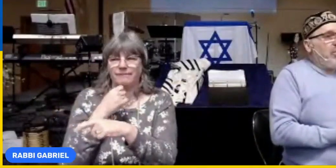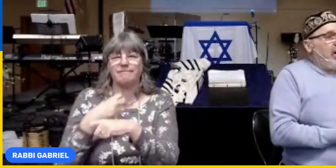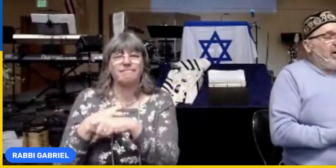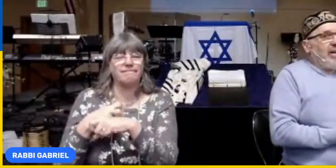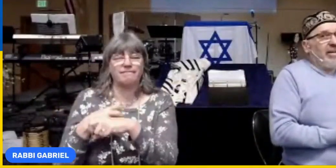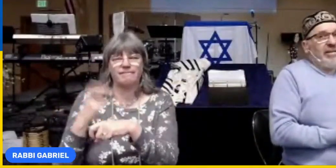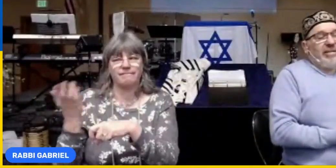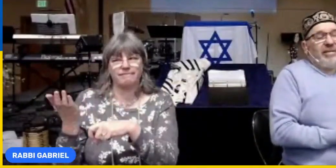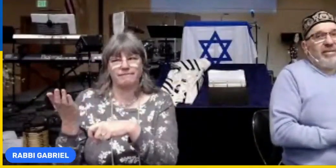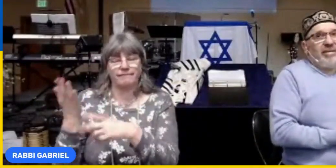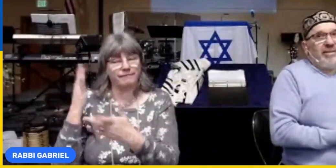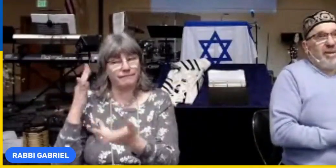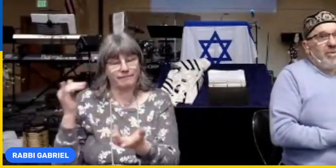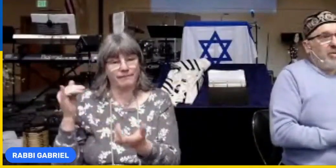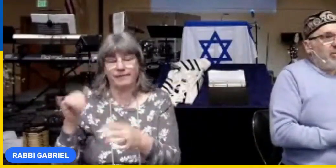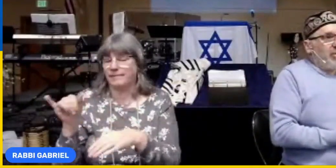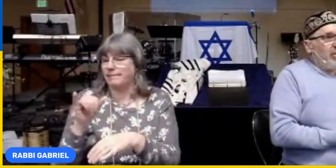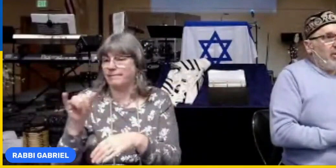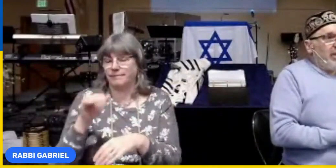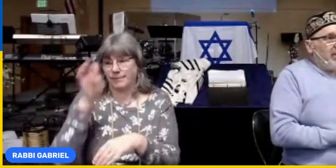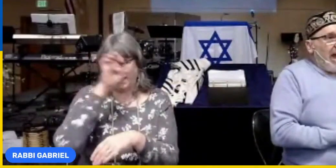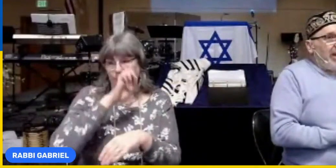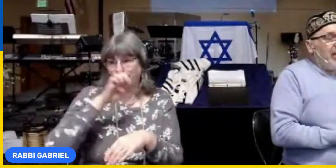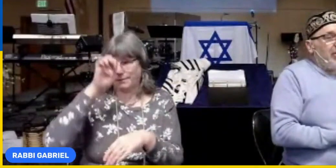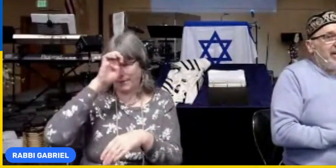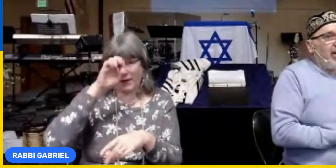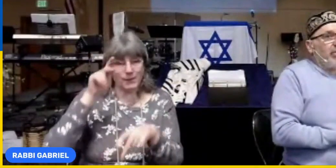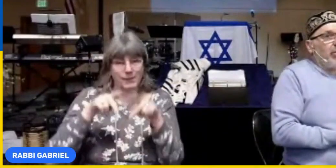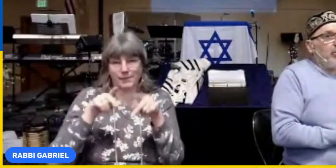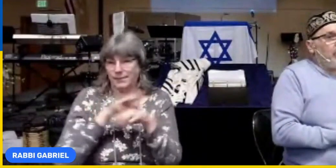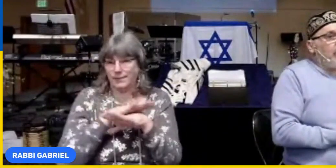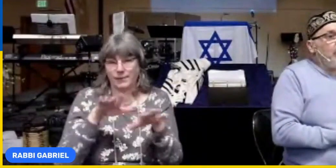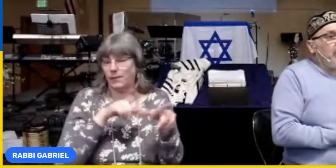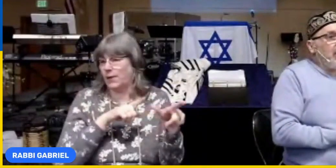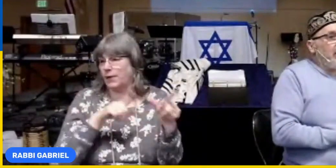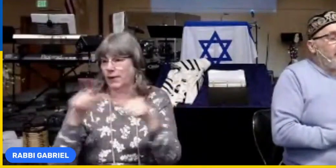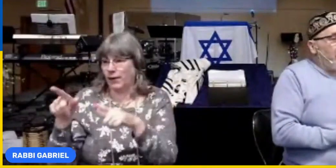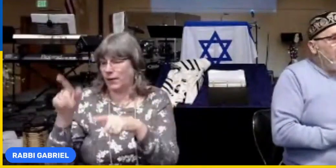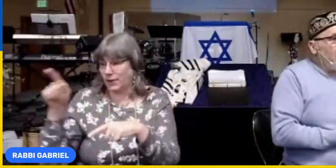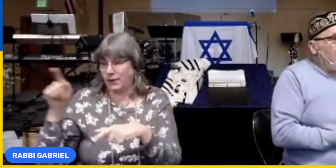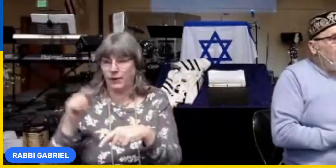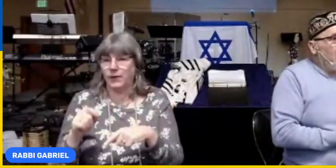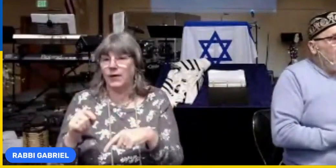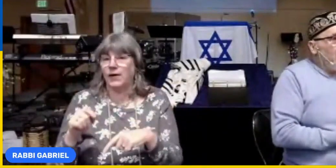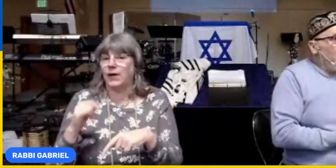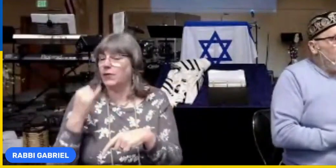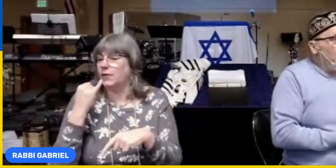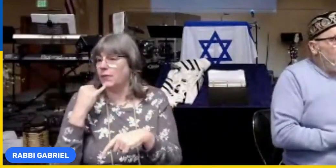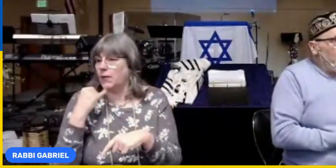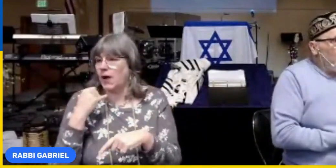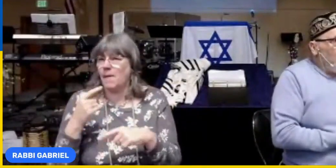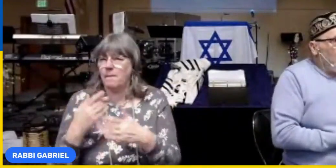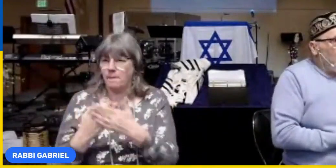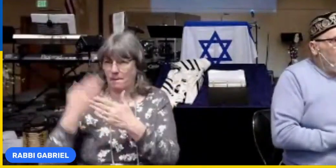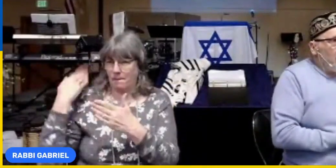years ago, there was an attack in a town called Toulouse in France,